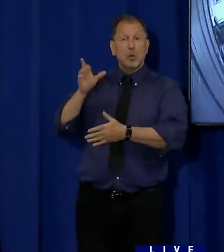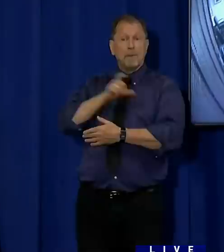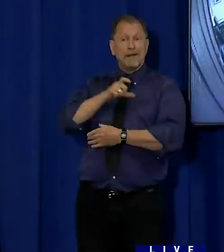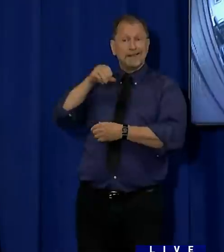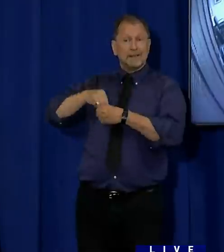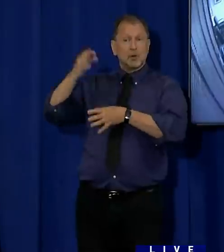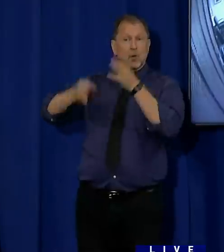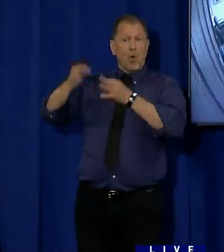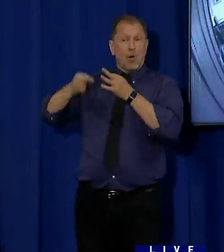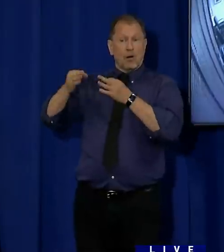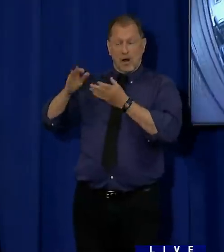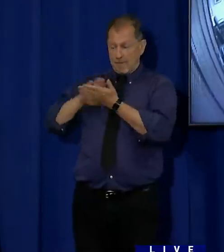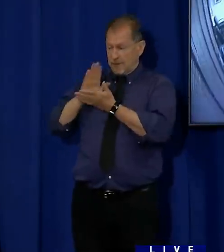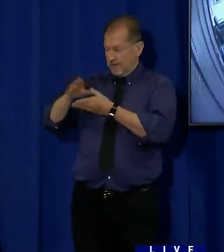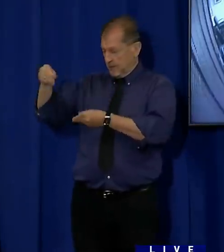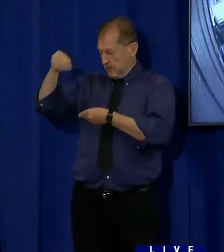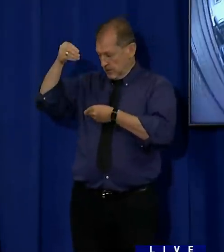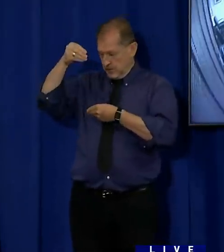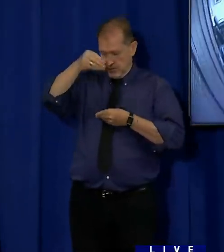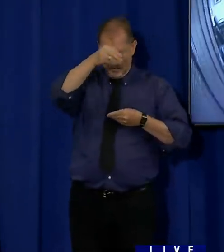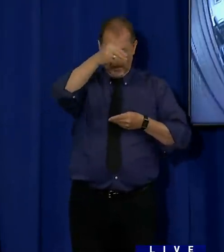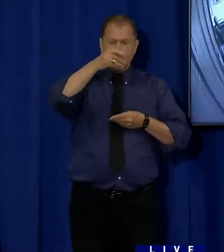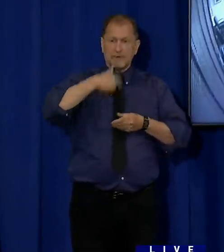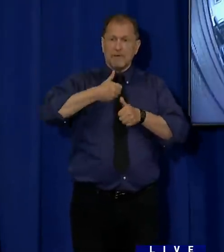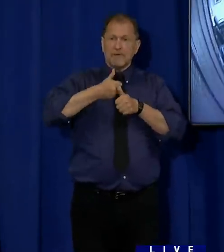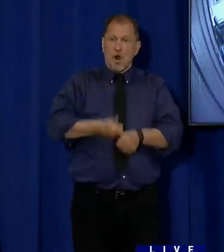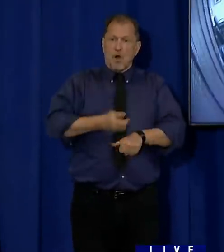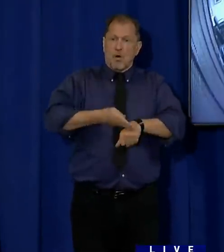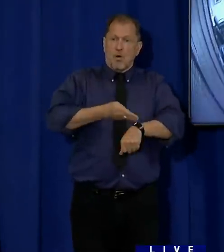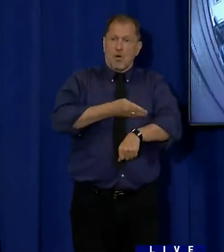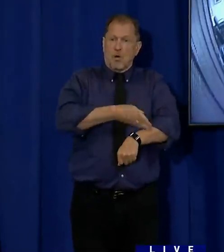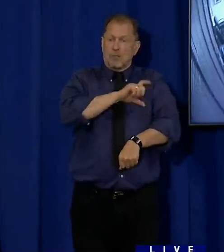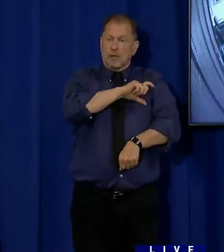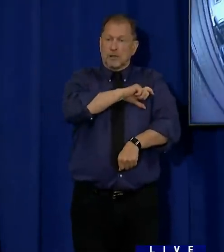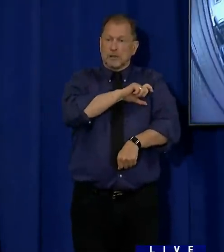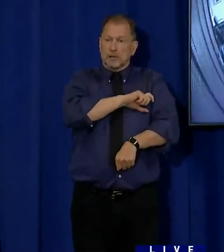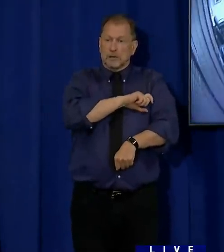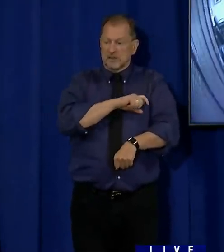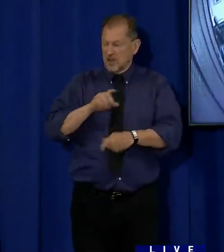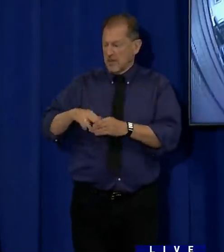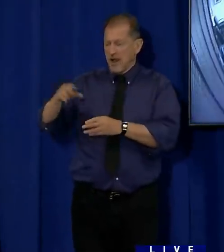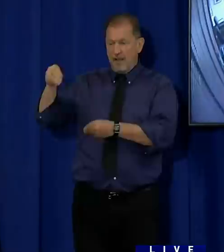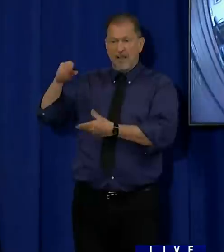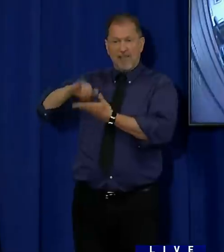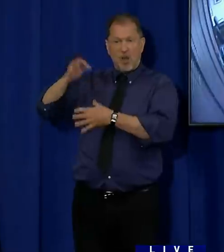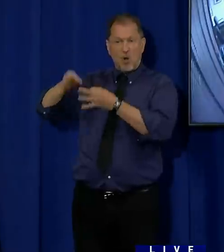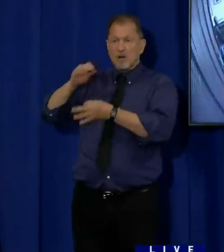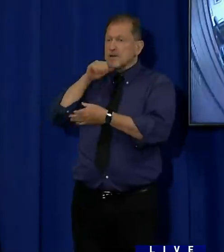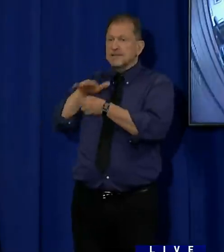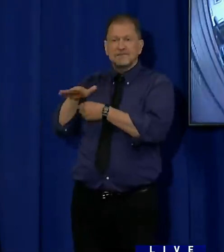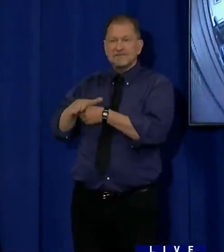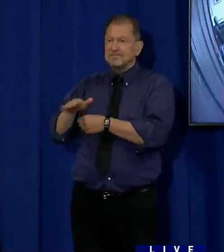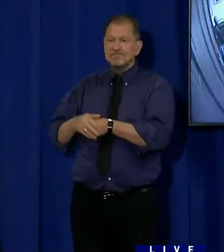enough. But now, in this moment, it's time for us to fully implement the recommendations of the